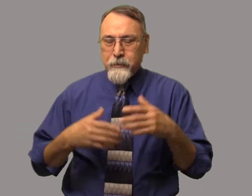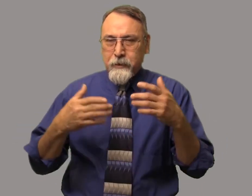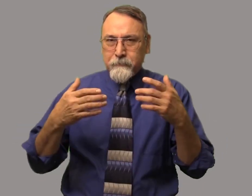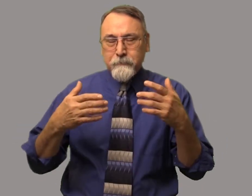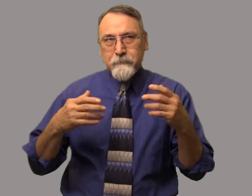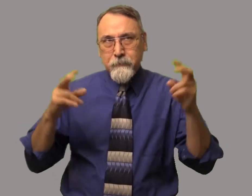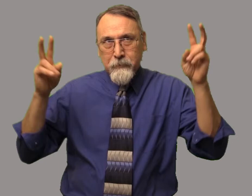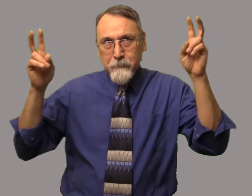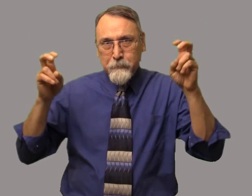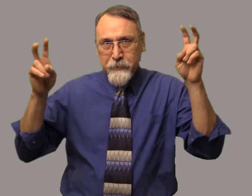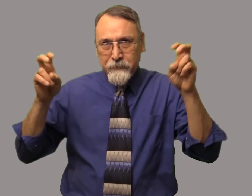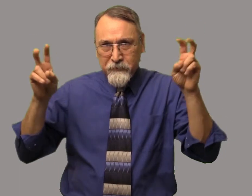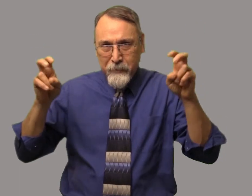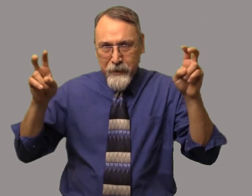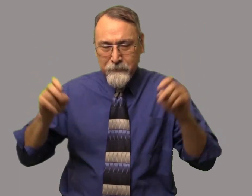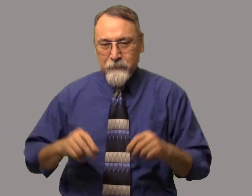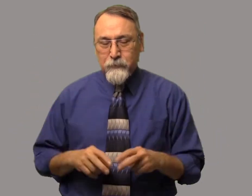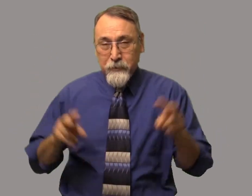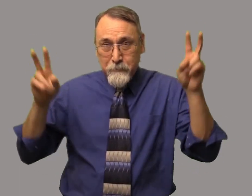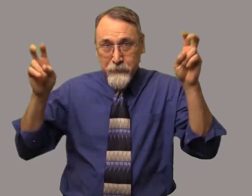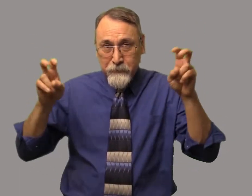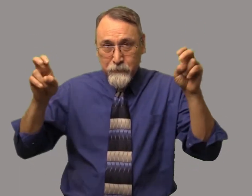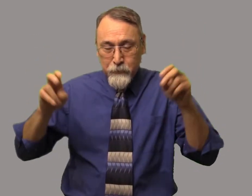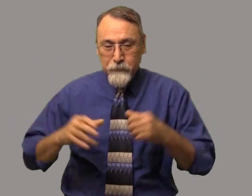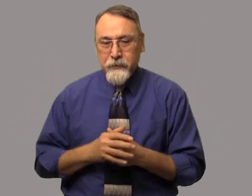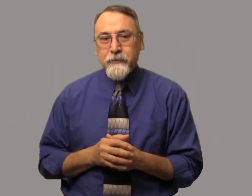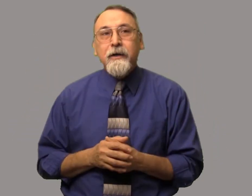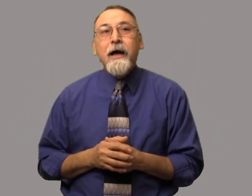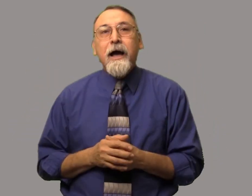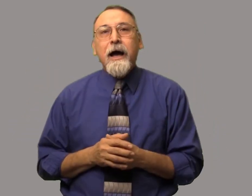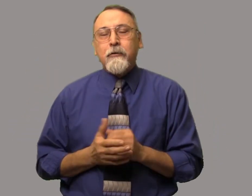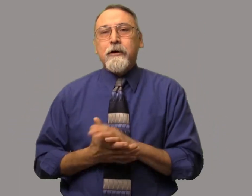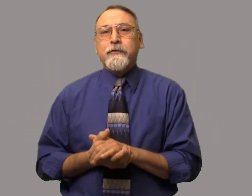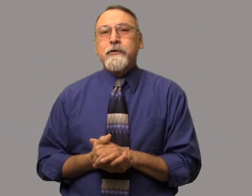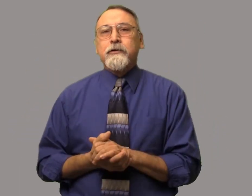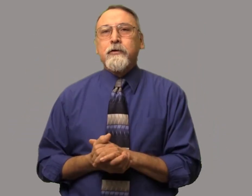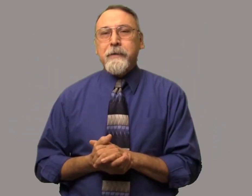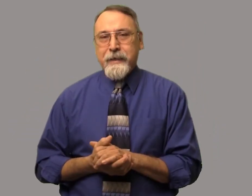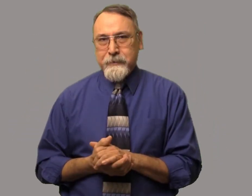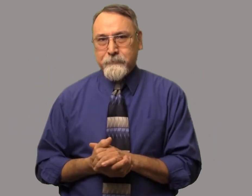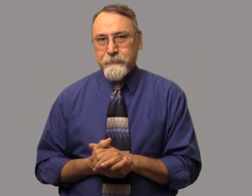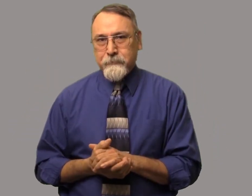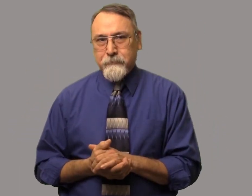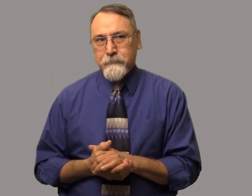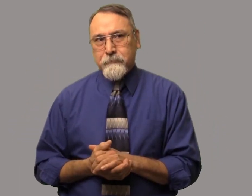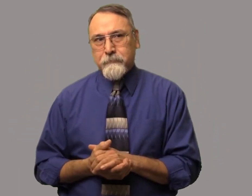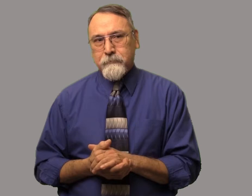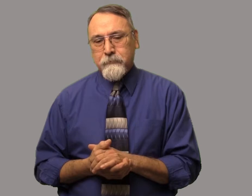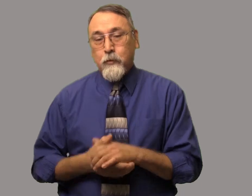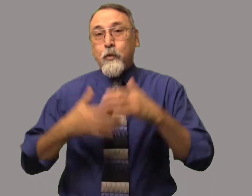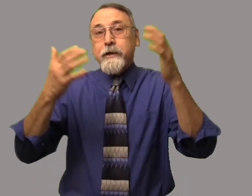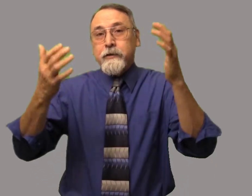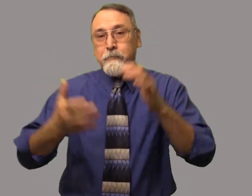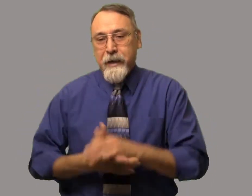the business policies, one of the business rules is, how often do you do a backup? What do you back